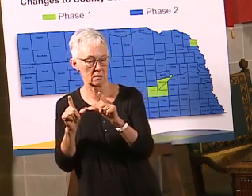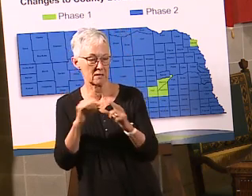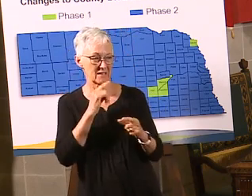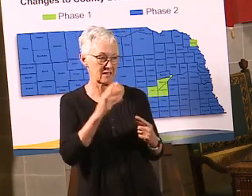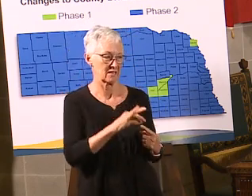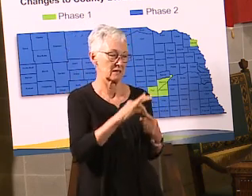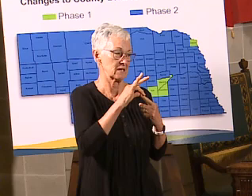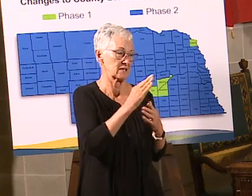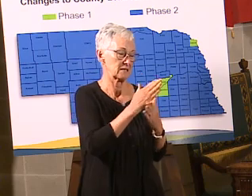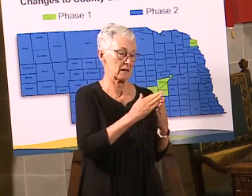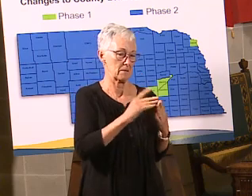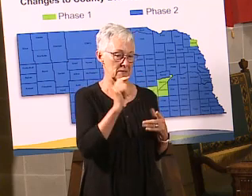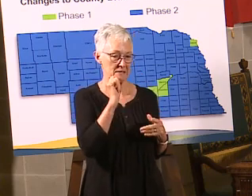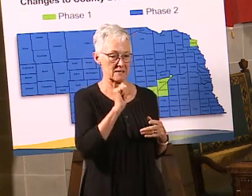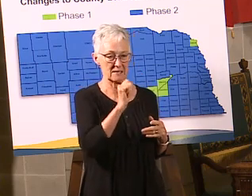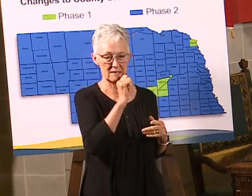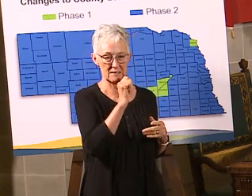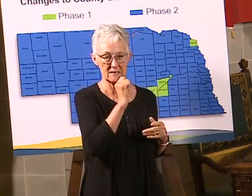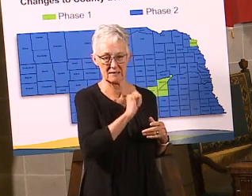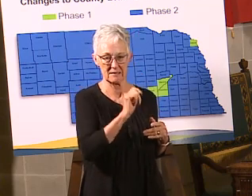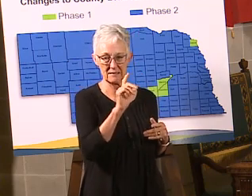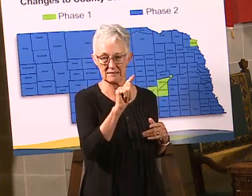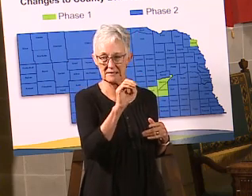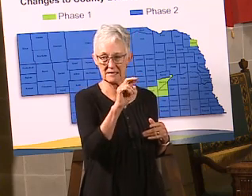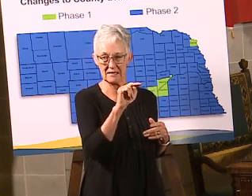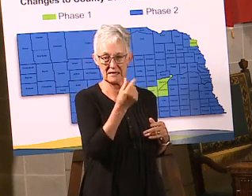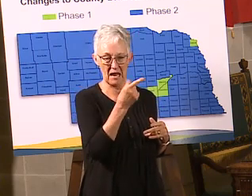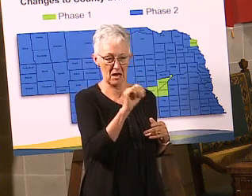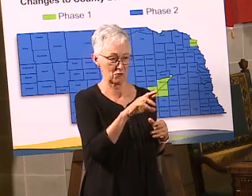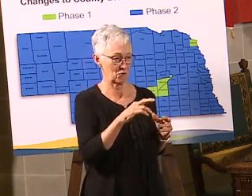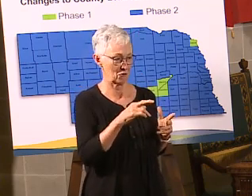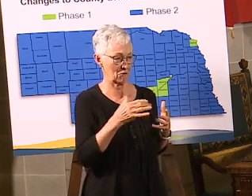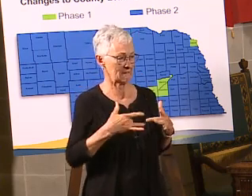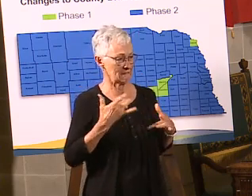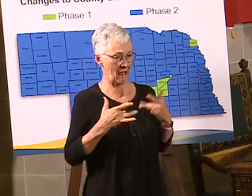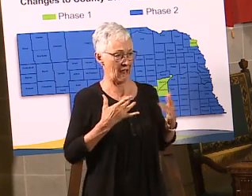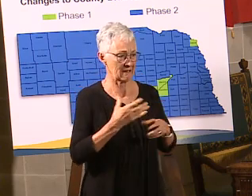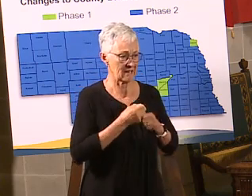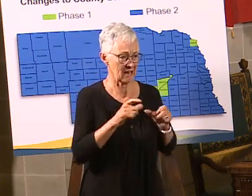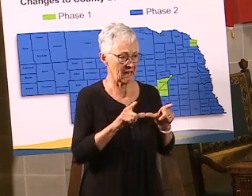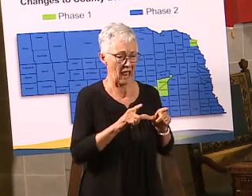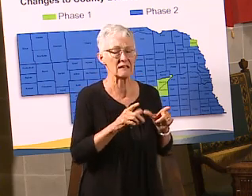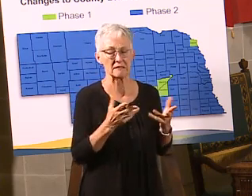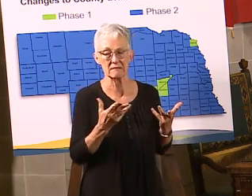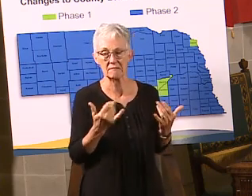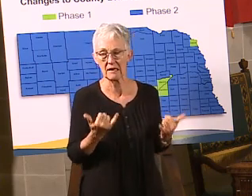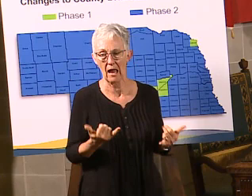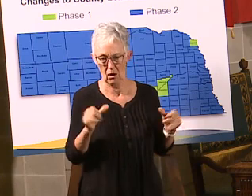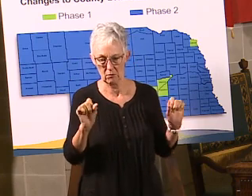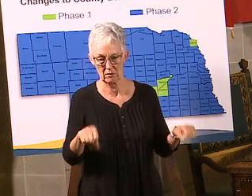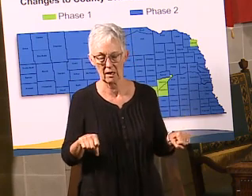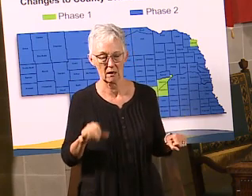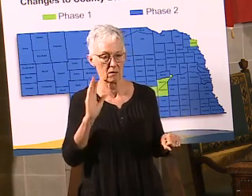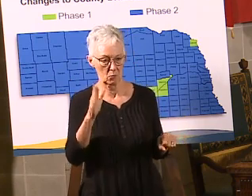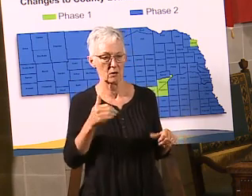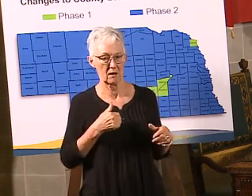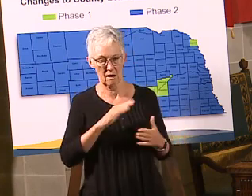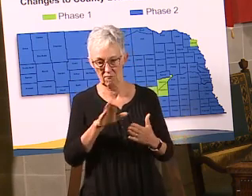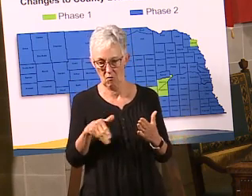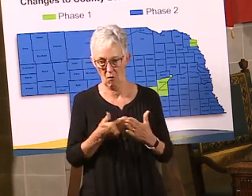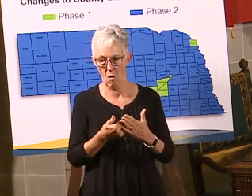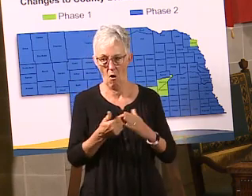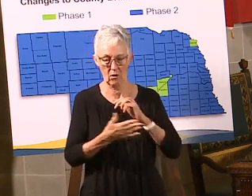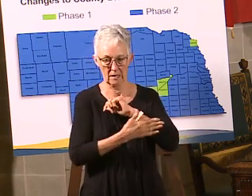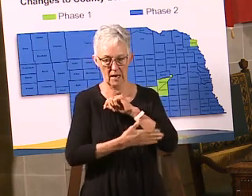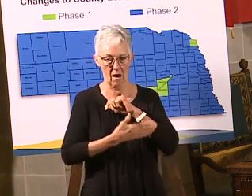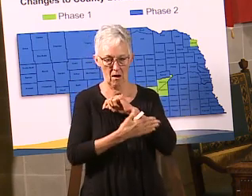teenagers. Drive tests will commence tomorrow, Wednesday, May 27th. Services will be available in all counties where